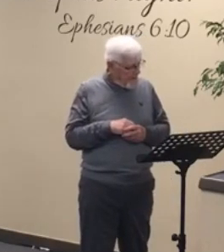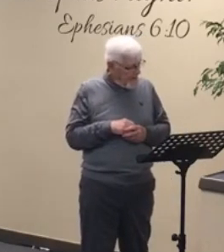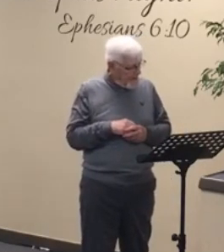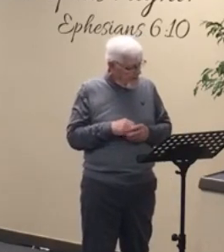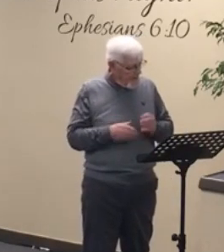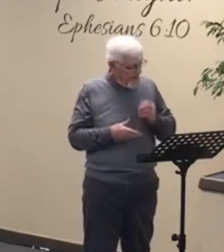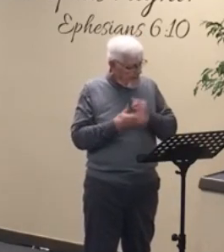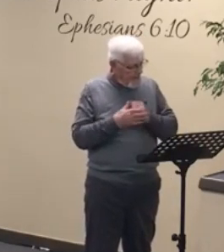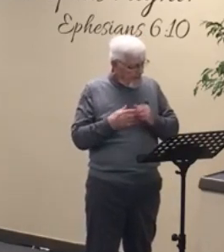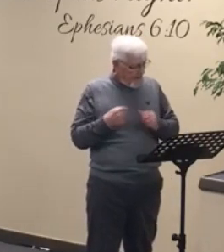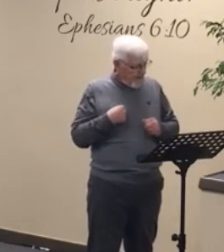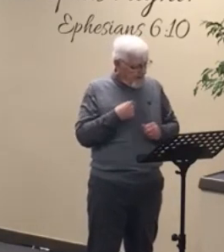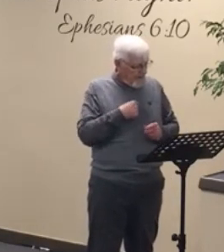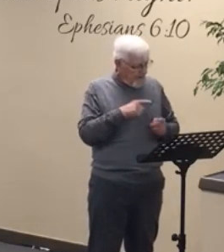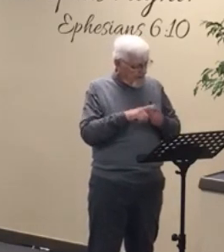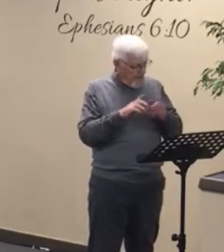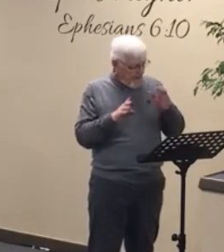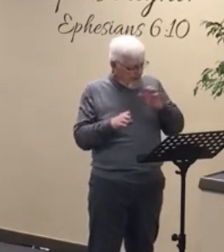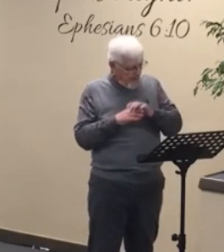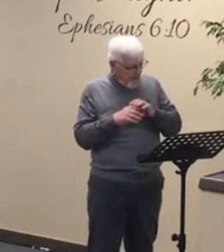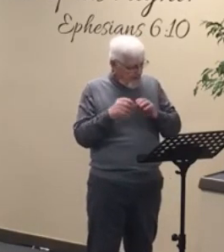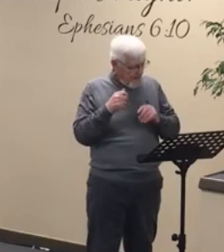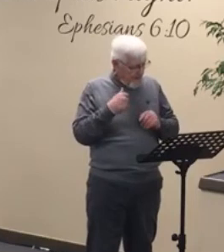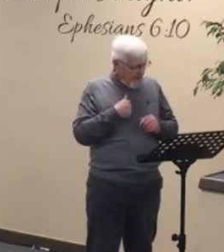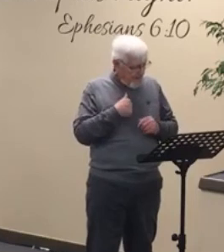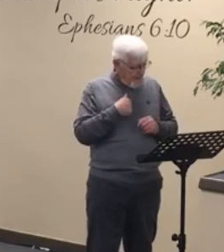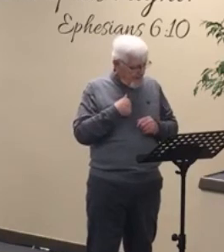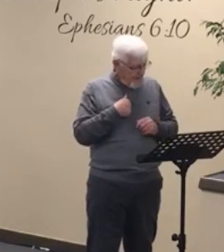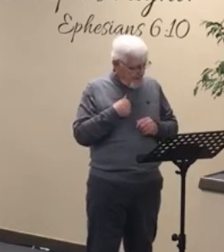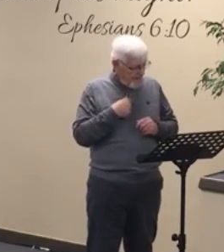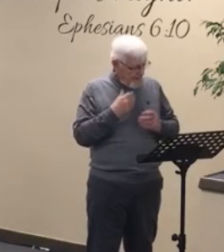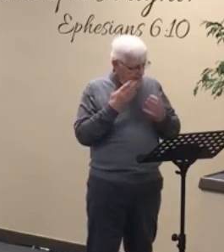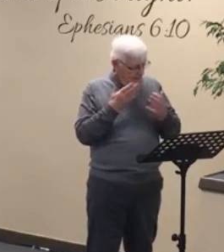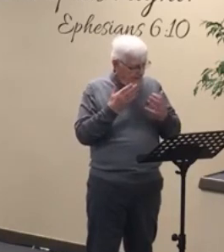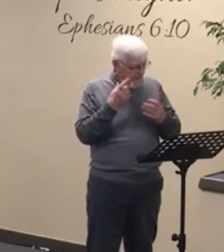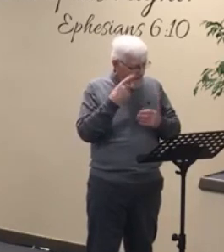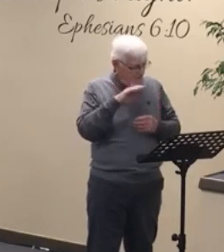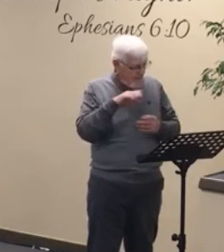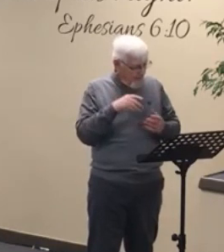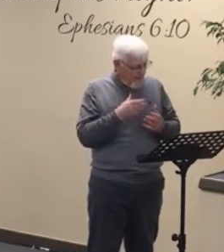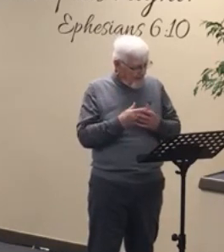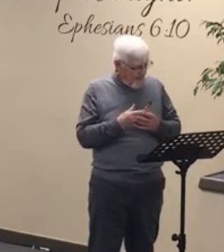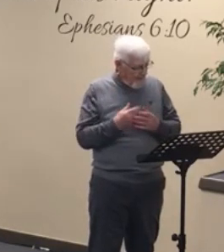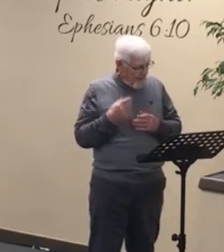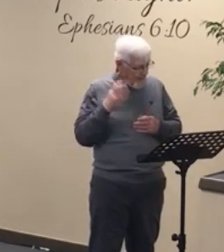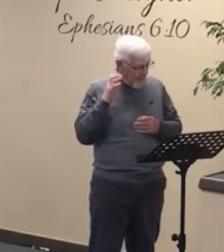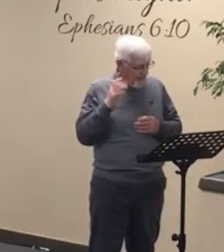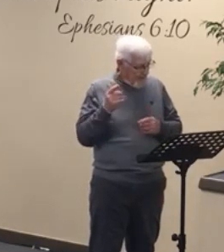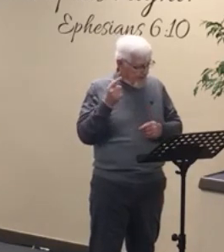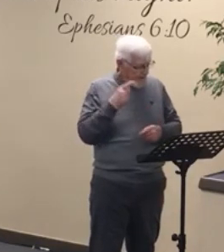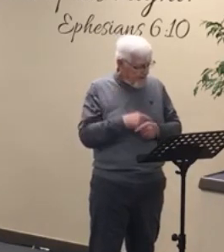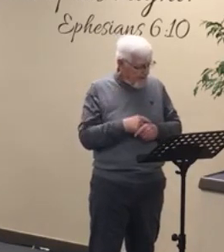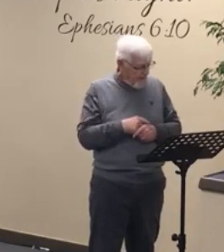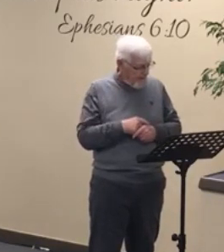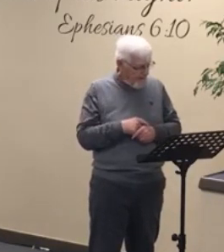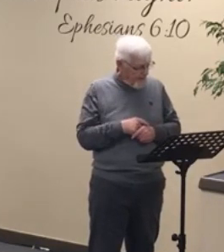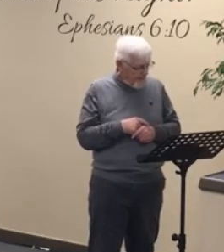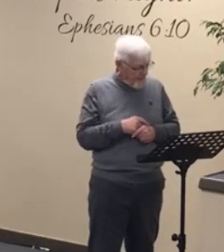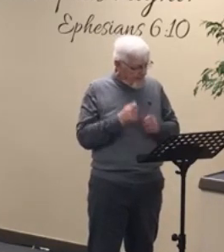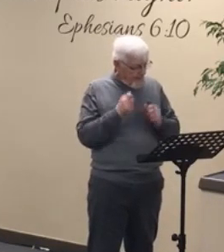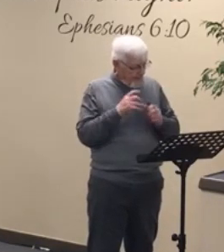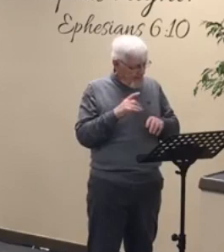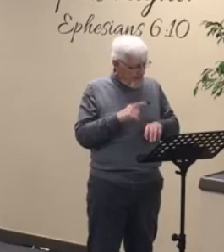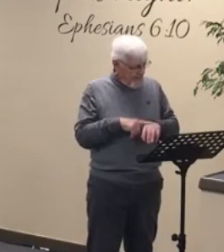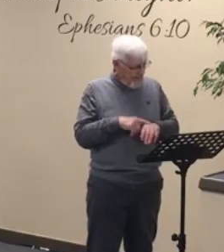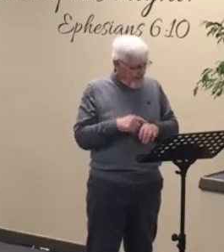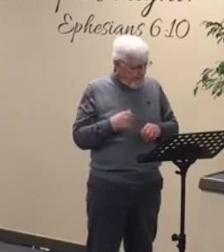help us to humble ourselves in your presence. Thank you, Lord, for all that we've heard today. Bless this time that we leave